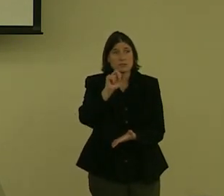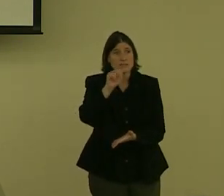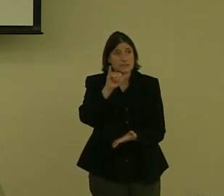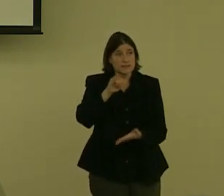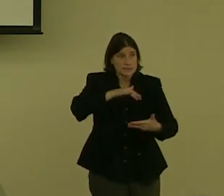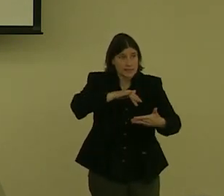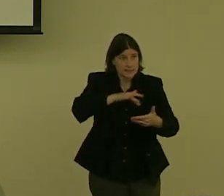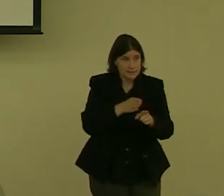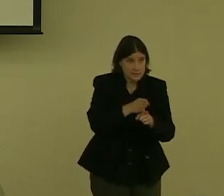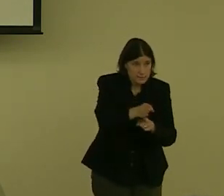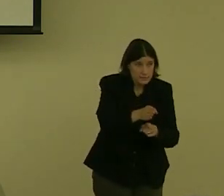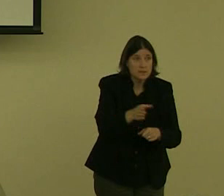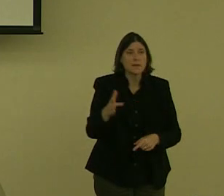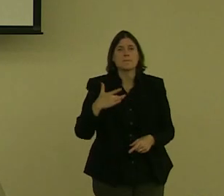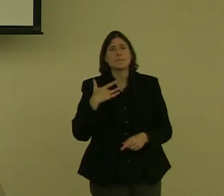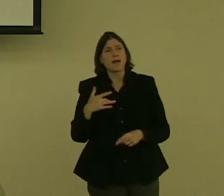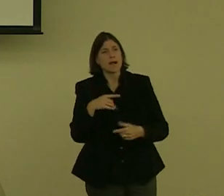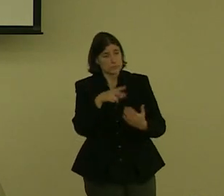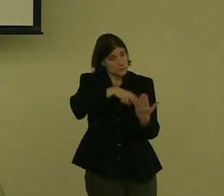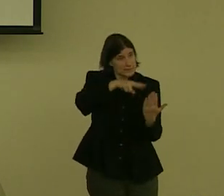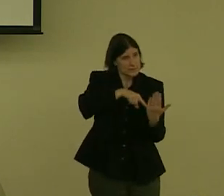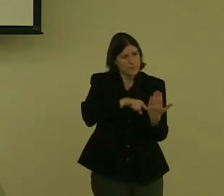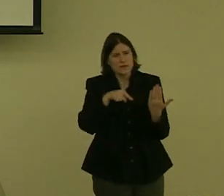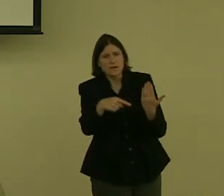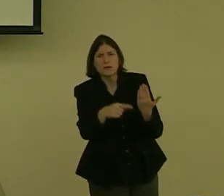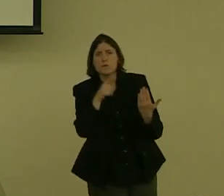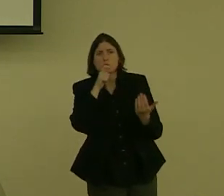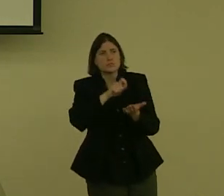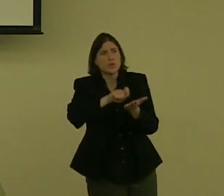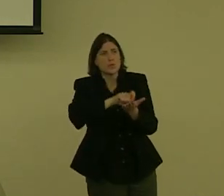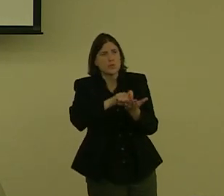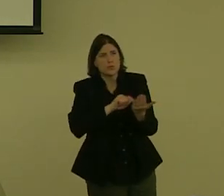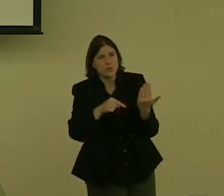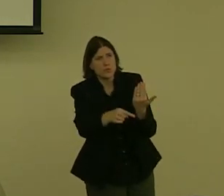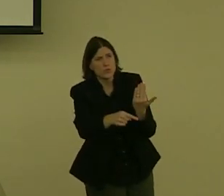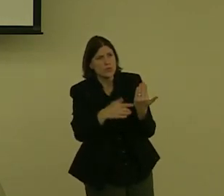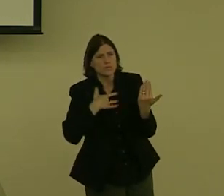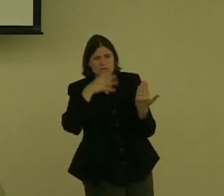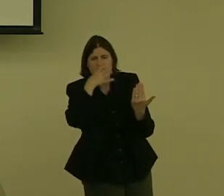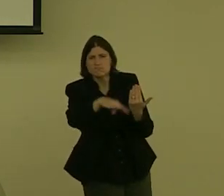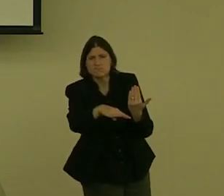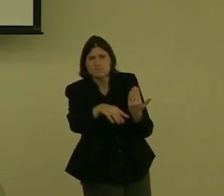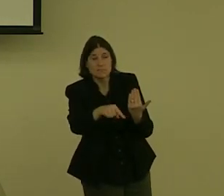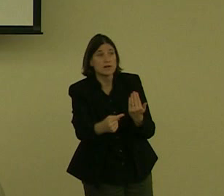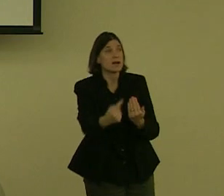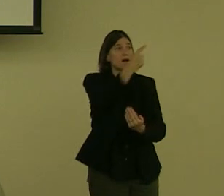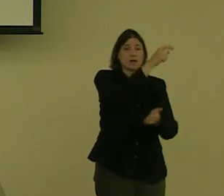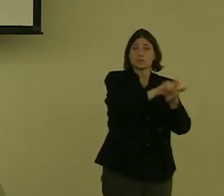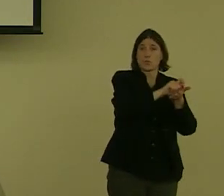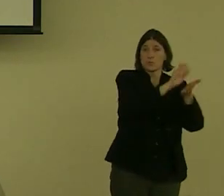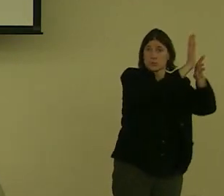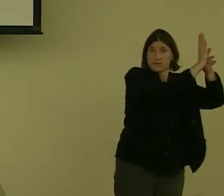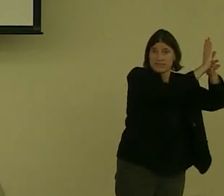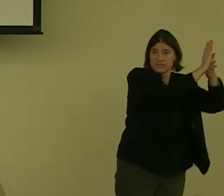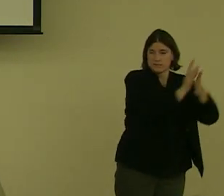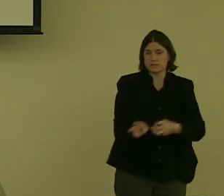in comics when sometimes there is very collaborative medium, and sometimes they are a